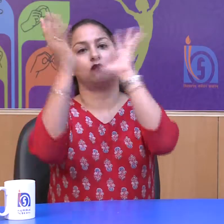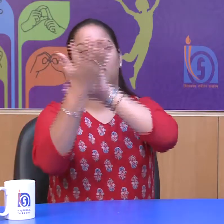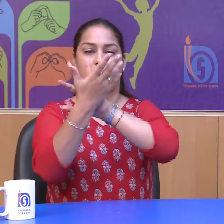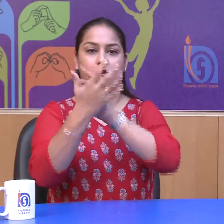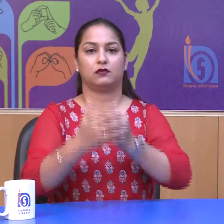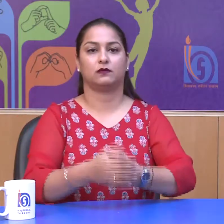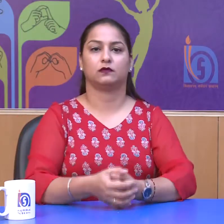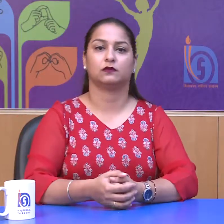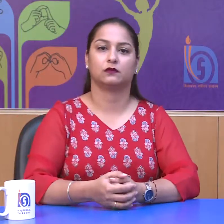often.